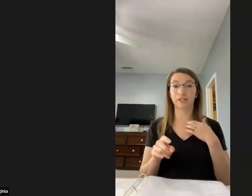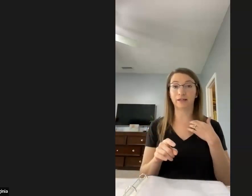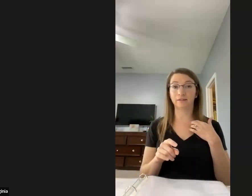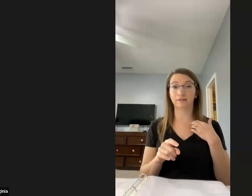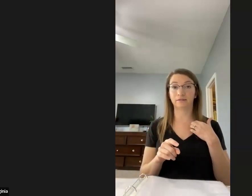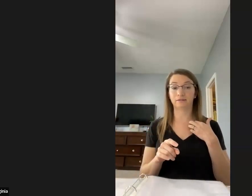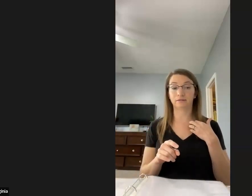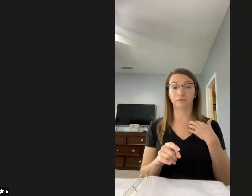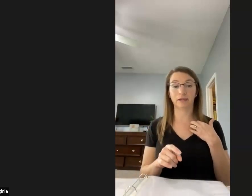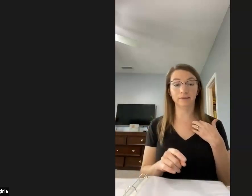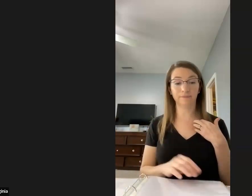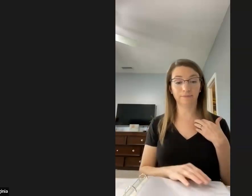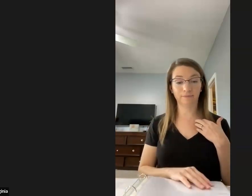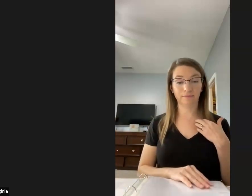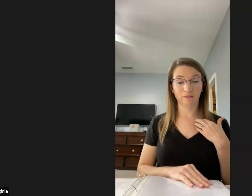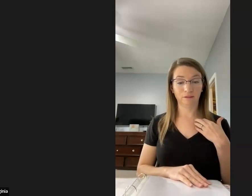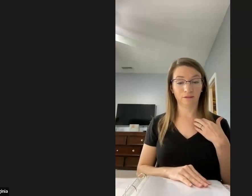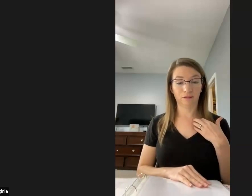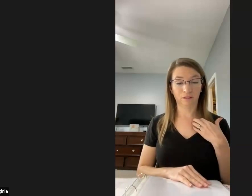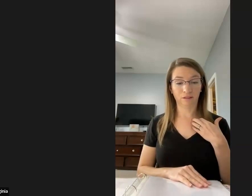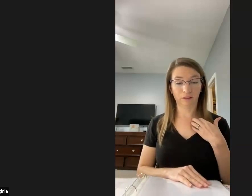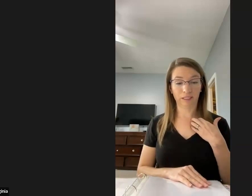chat. Okay? All right.